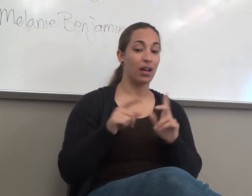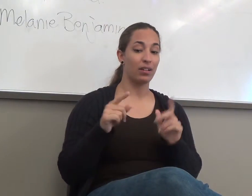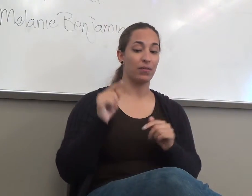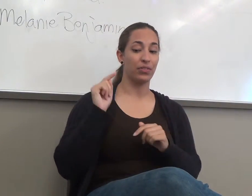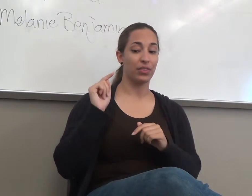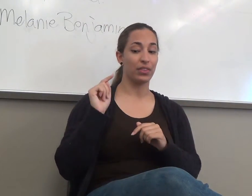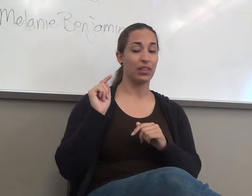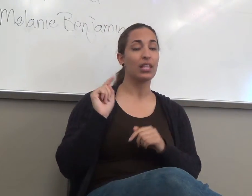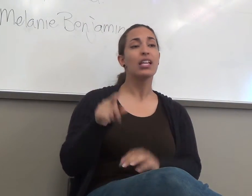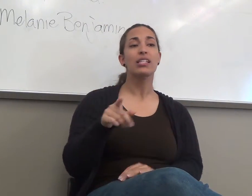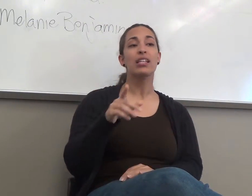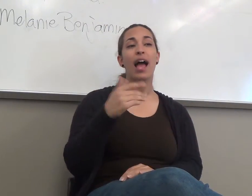figurative language in it?